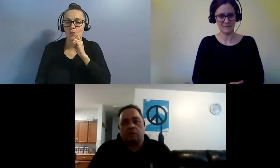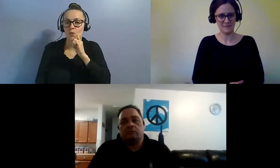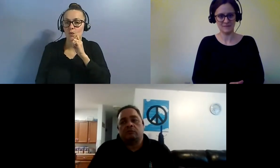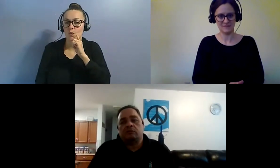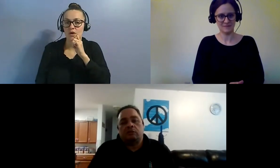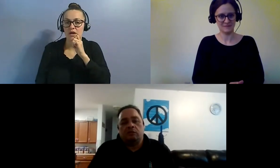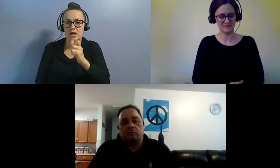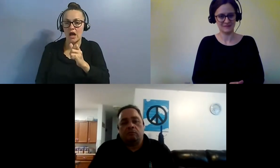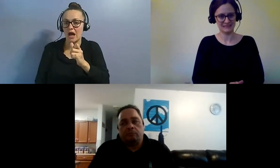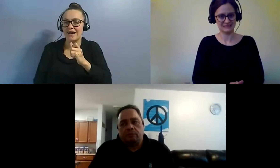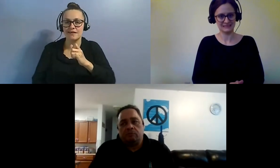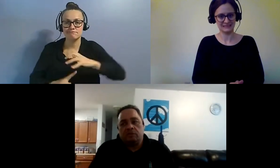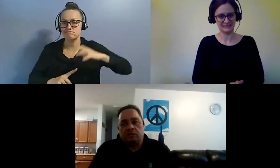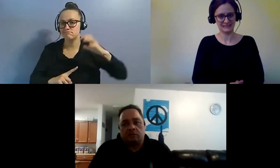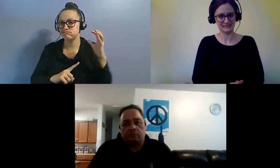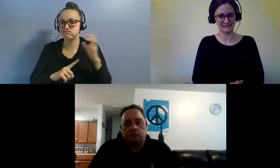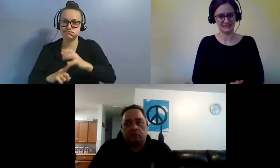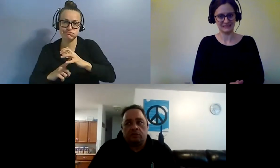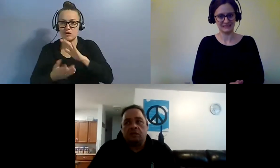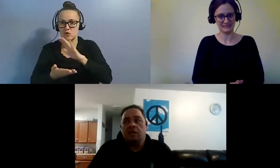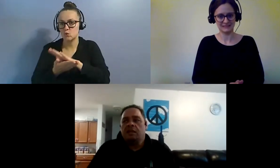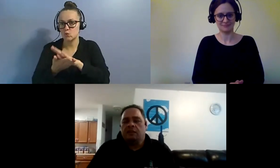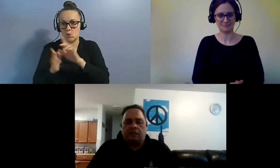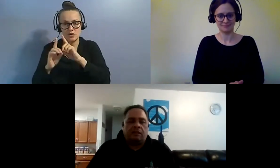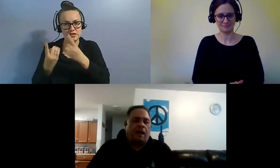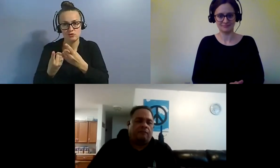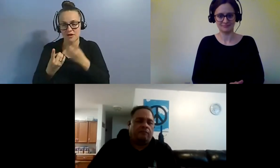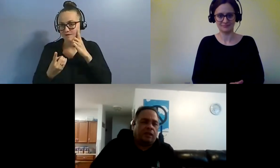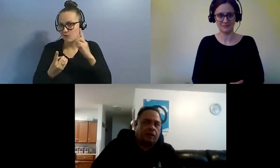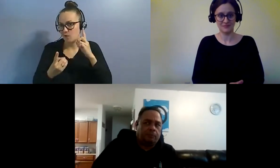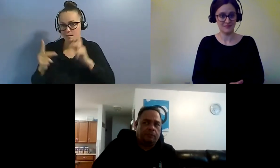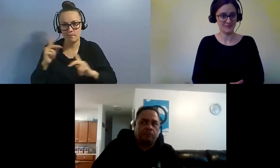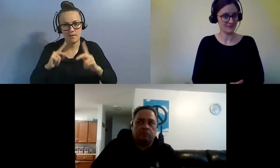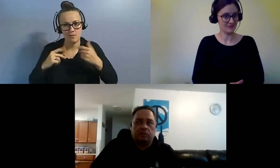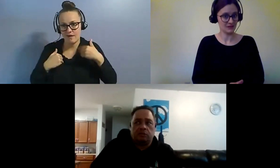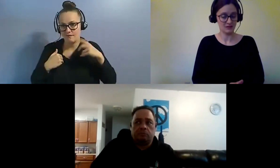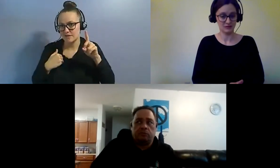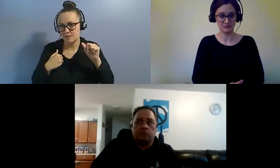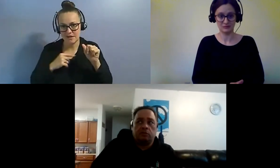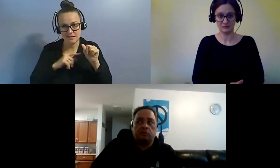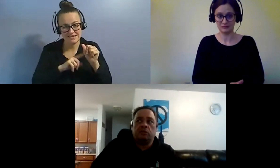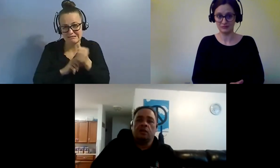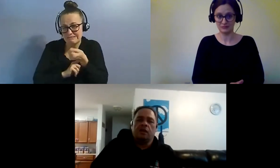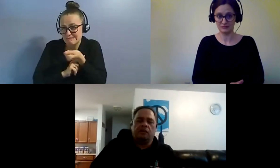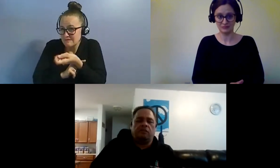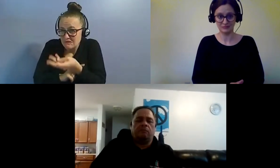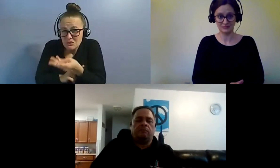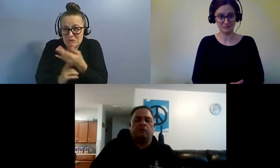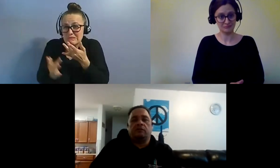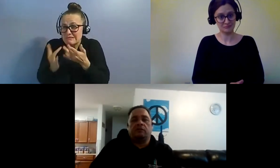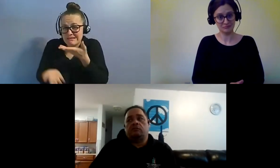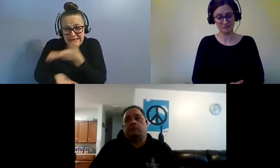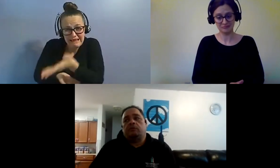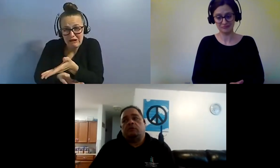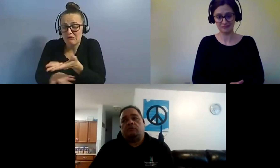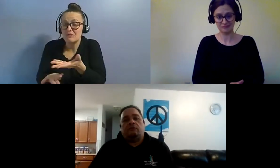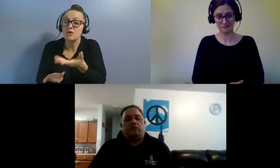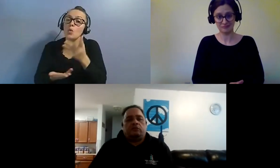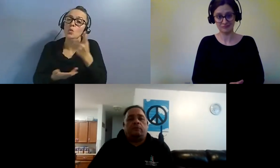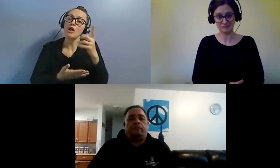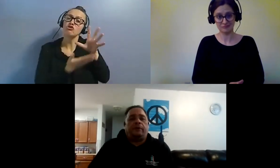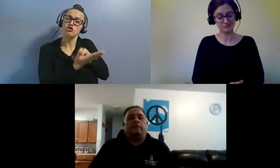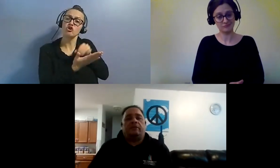it comes to dealing with people with disabilities. They didn't have a lot of people with disabilities, except learning disabilities